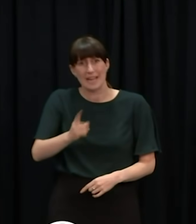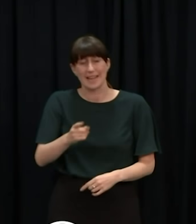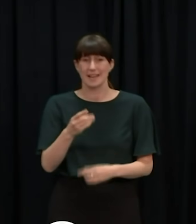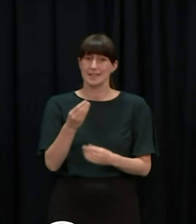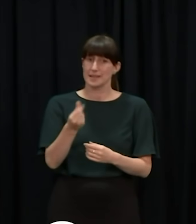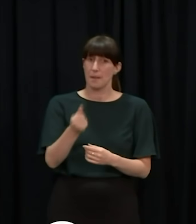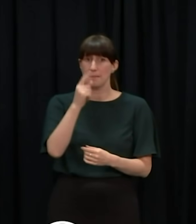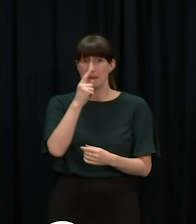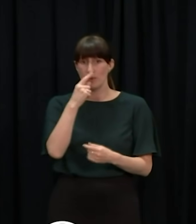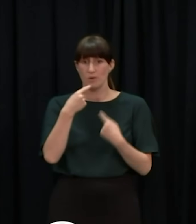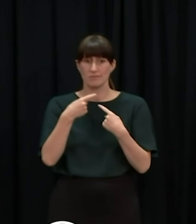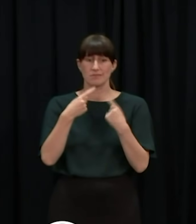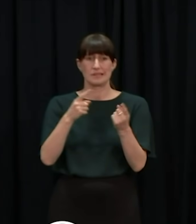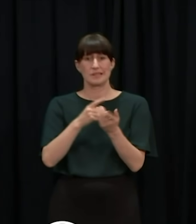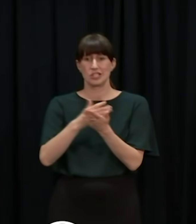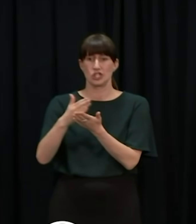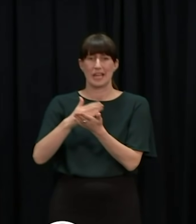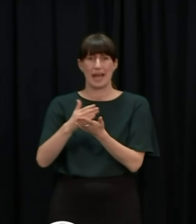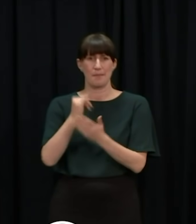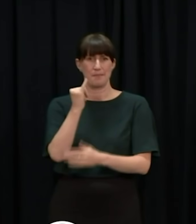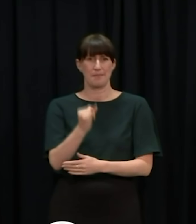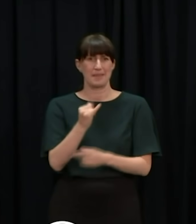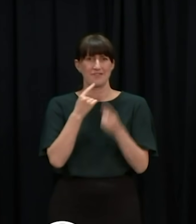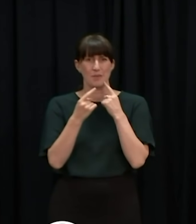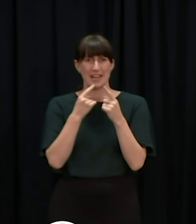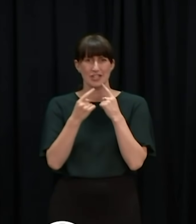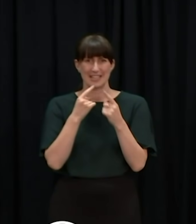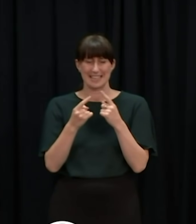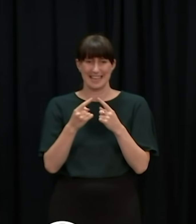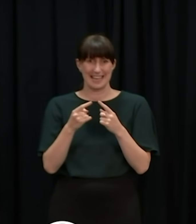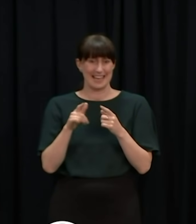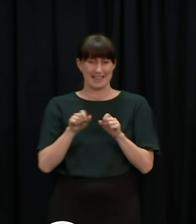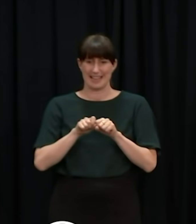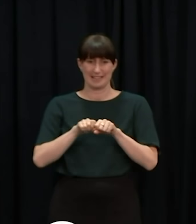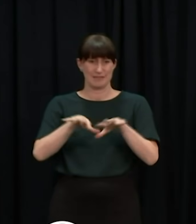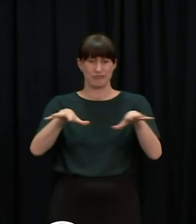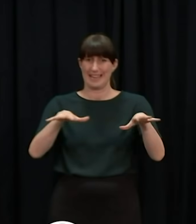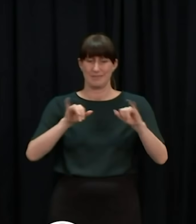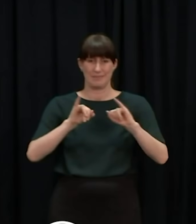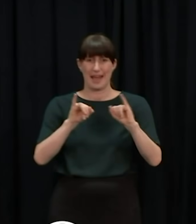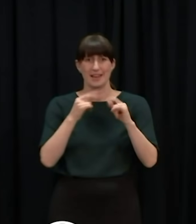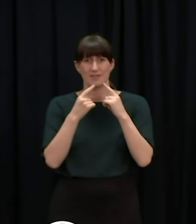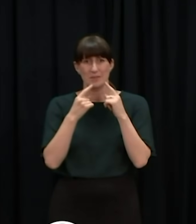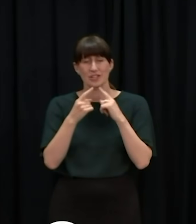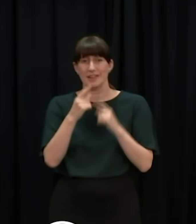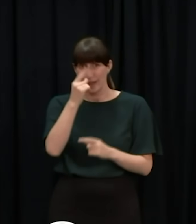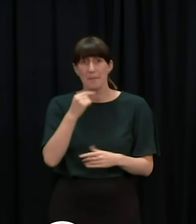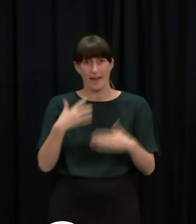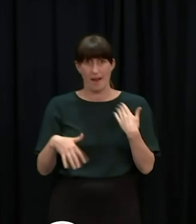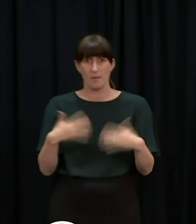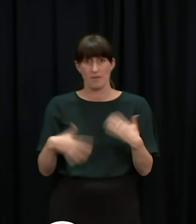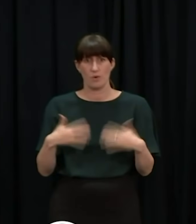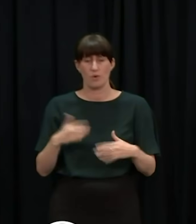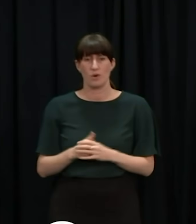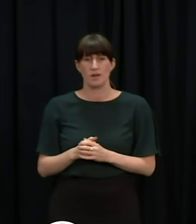inaccurate, and it spreads like the pandemic, like the virus. In particular, false information, of course, can be harmful,